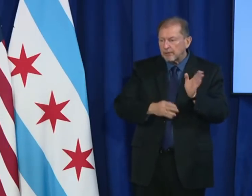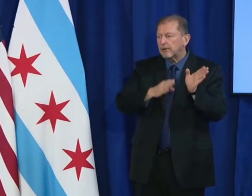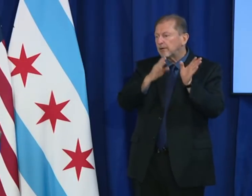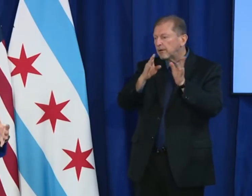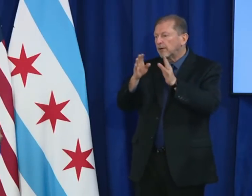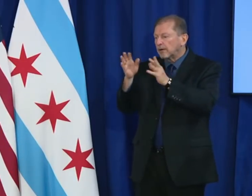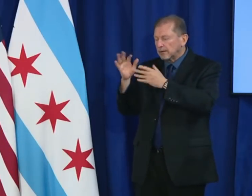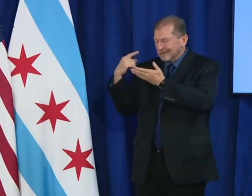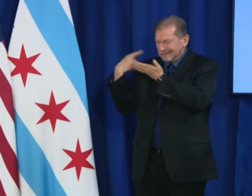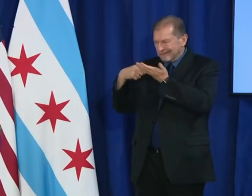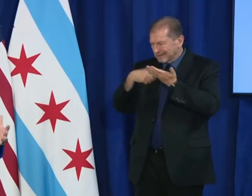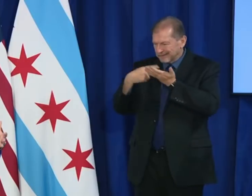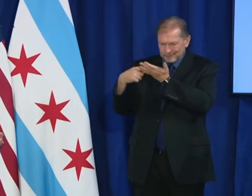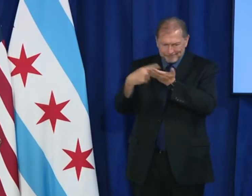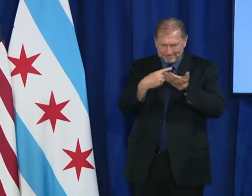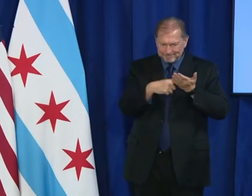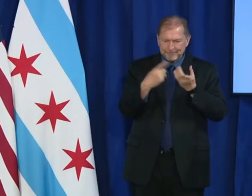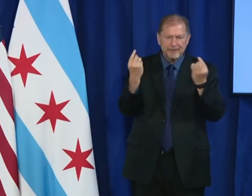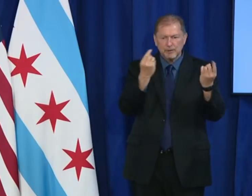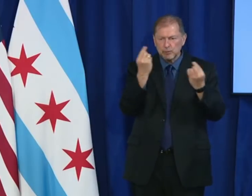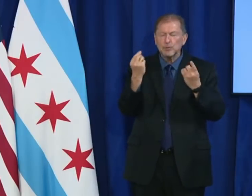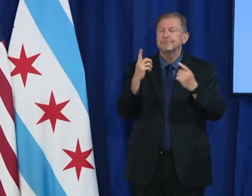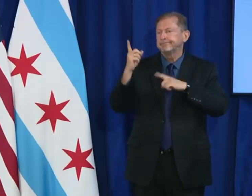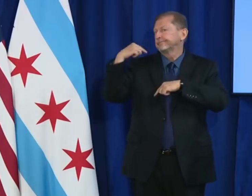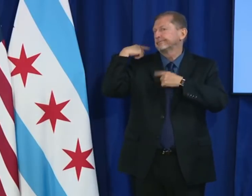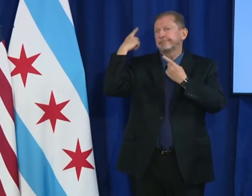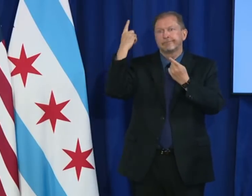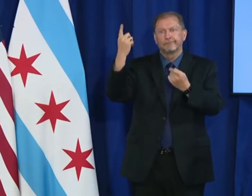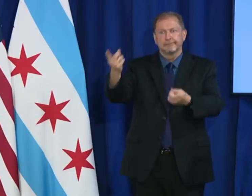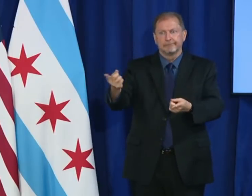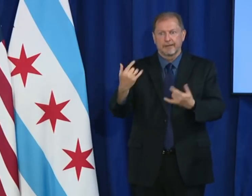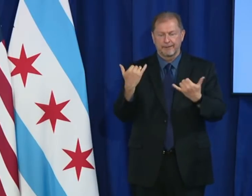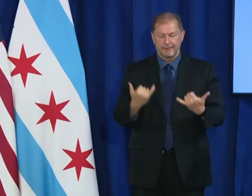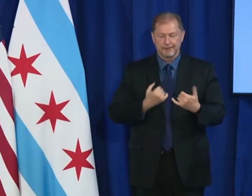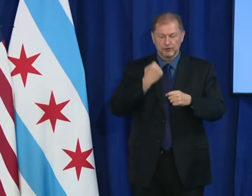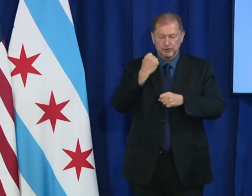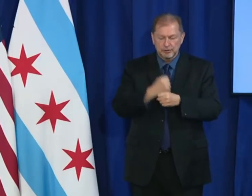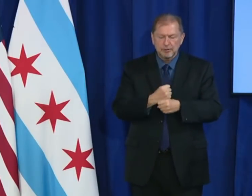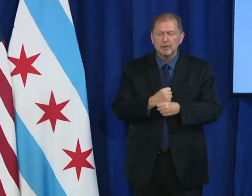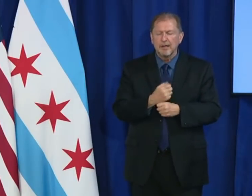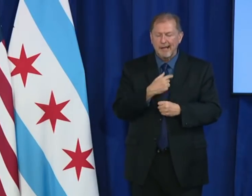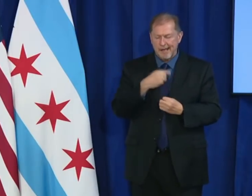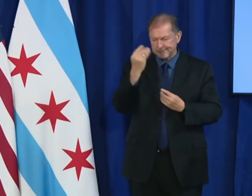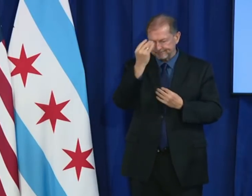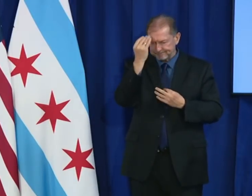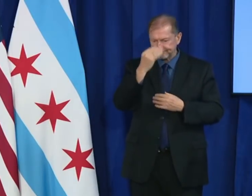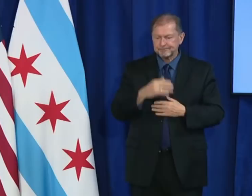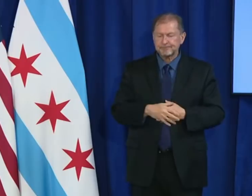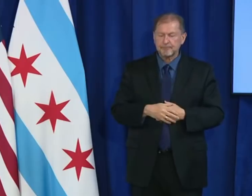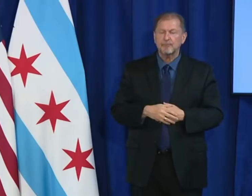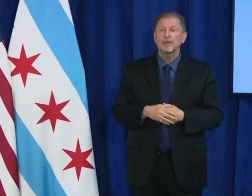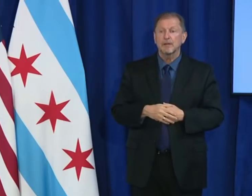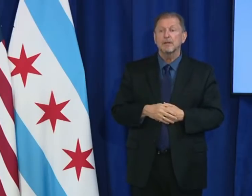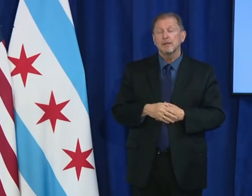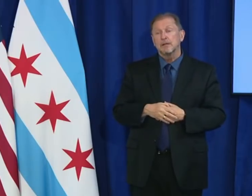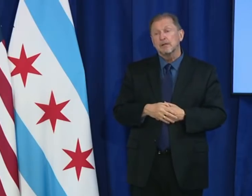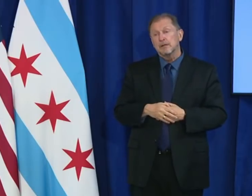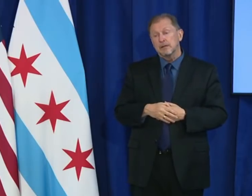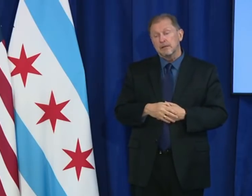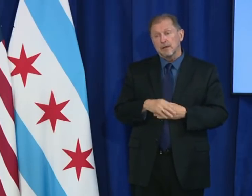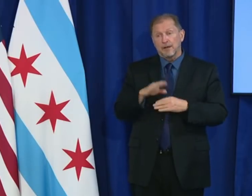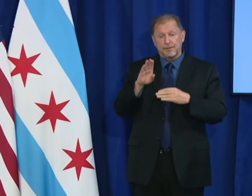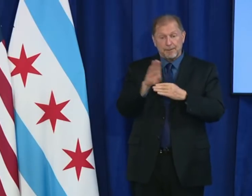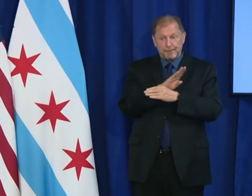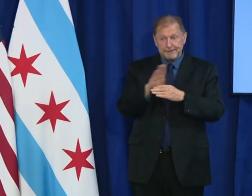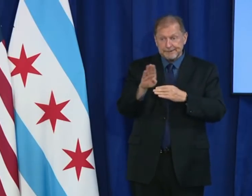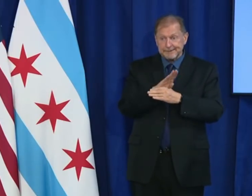major conversations and have been throughout this whole year. And I think, really appreciate that partnership through the Business Affairs and